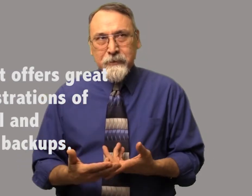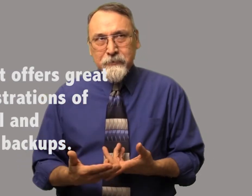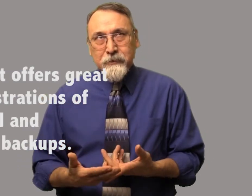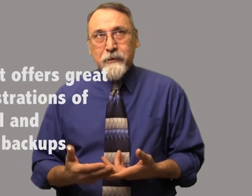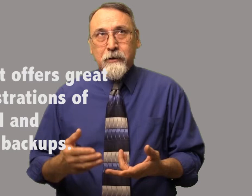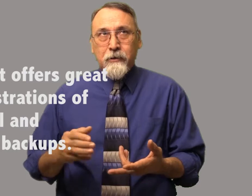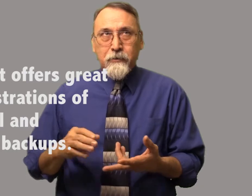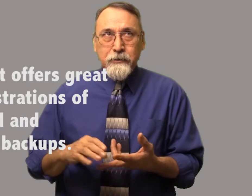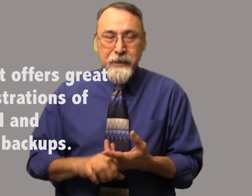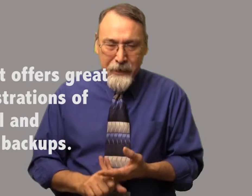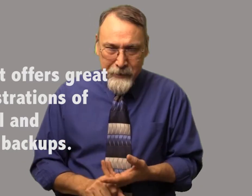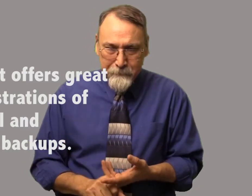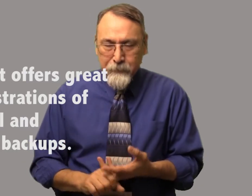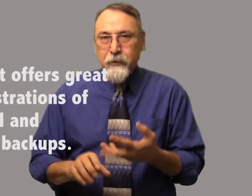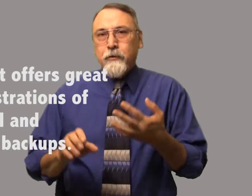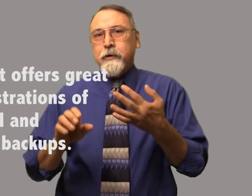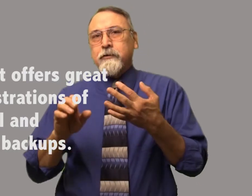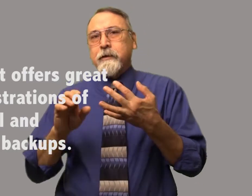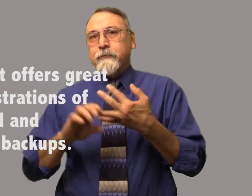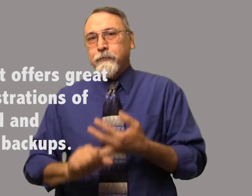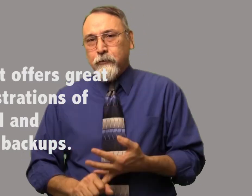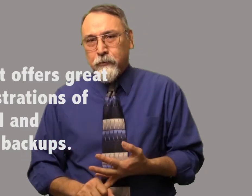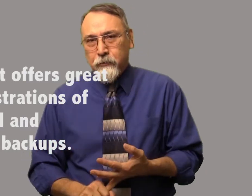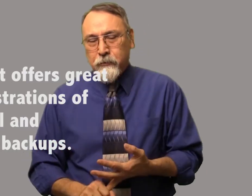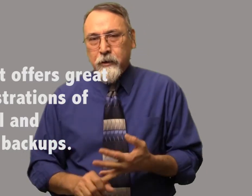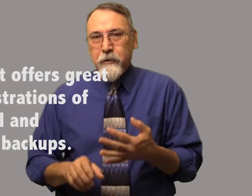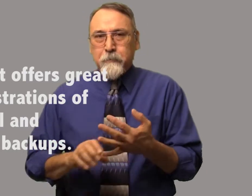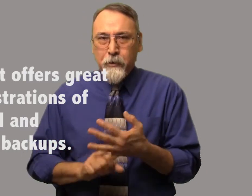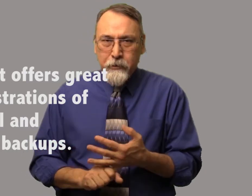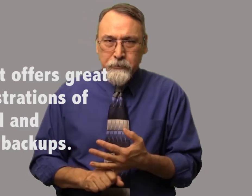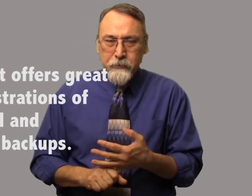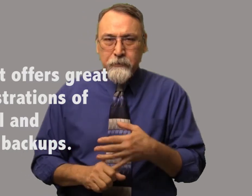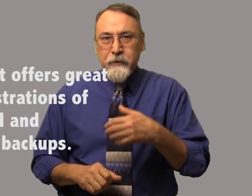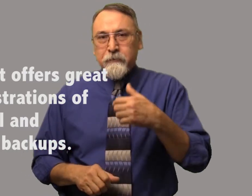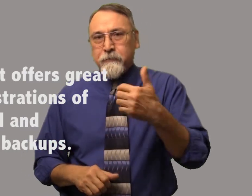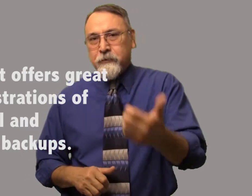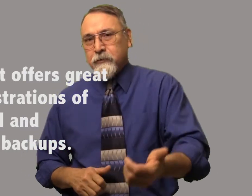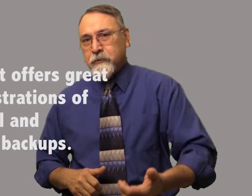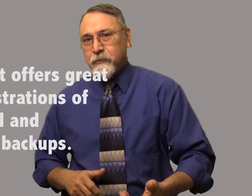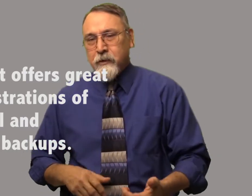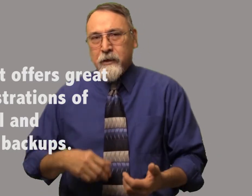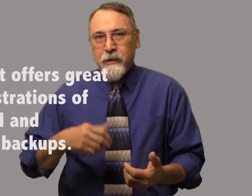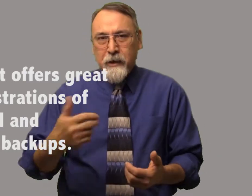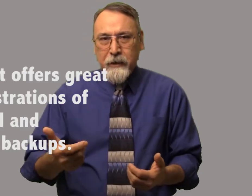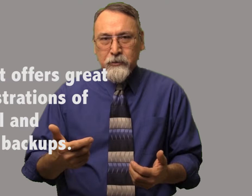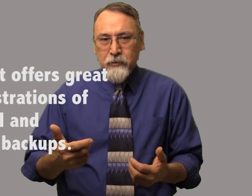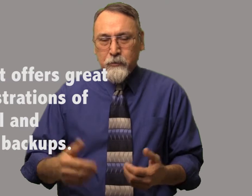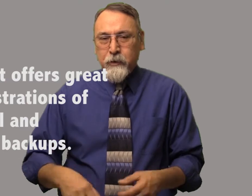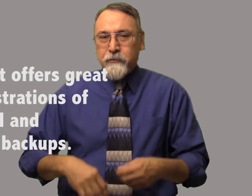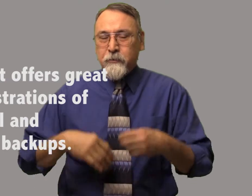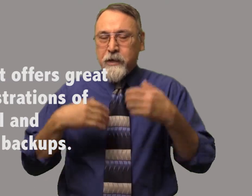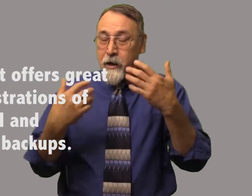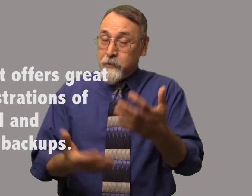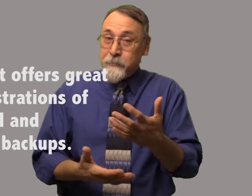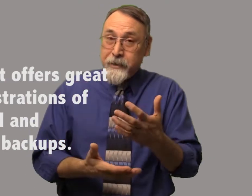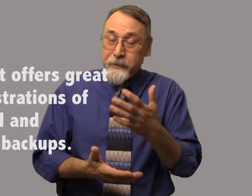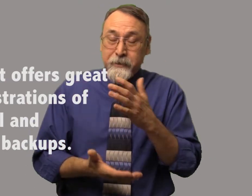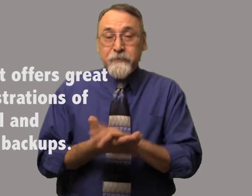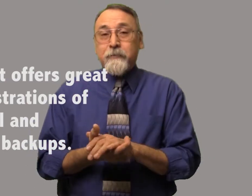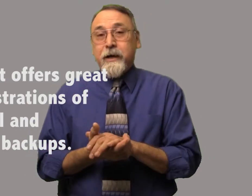disk or tape, whether it's going to be full, partial, physical, logical, whether it's going to be automated in some kind